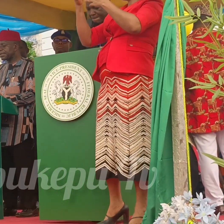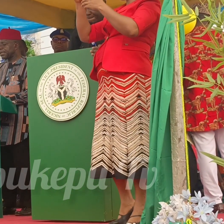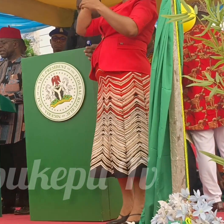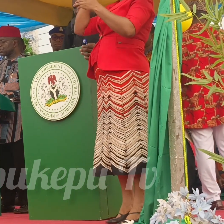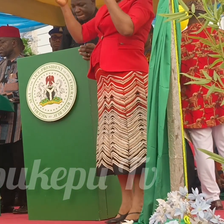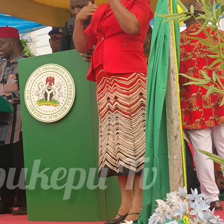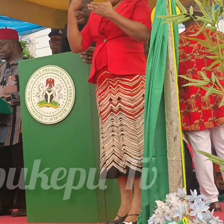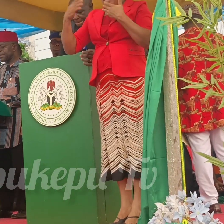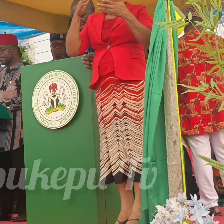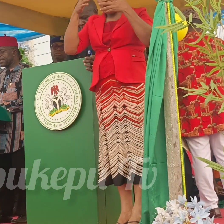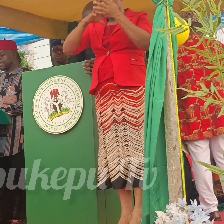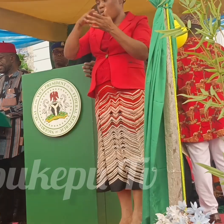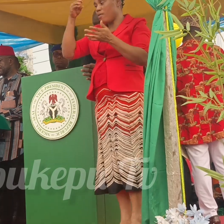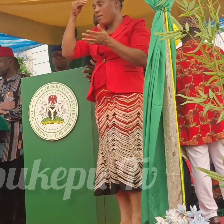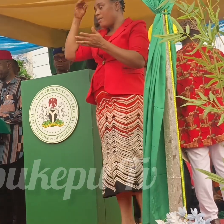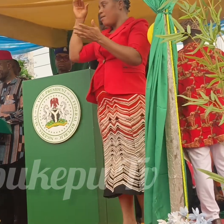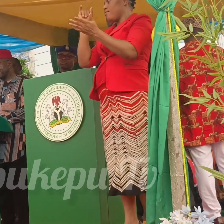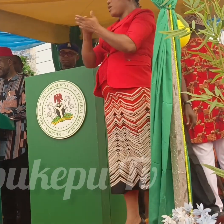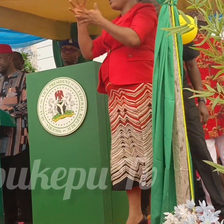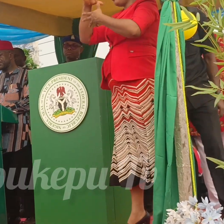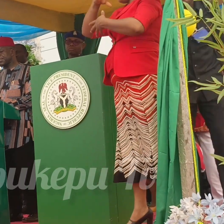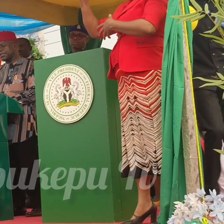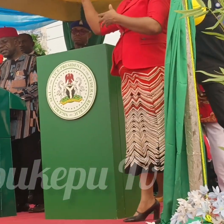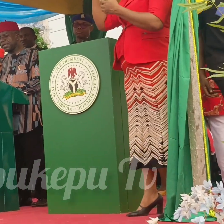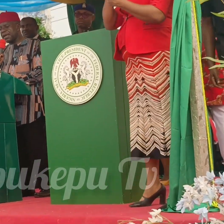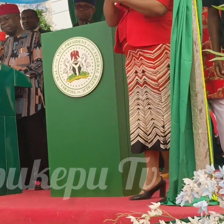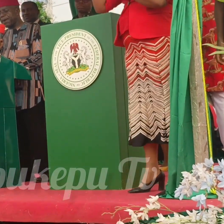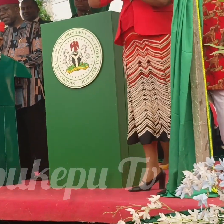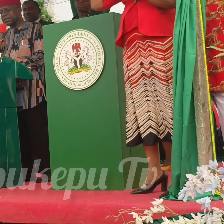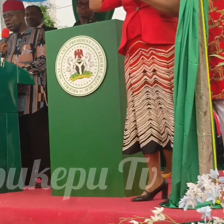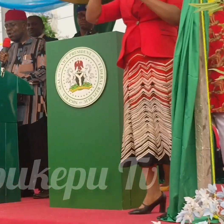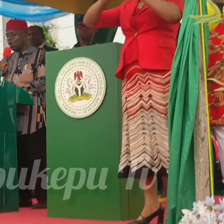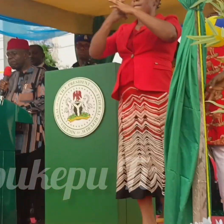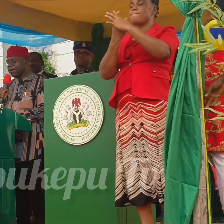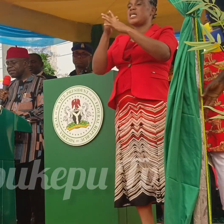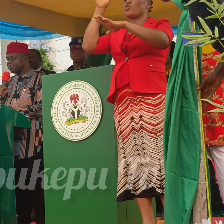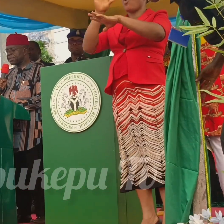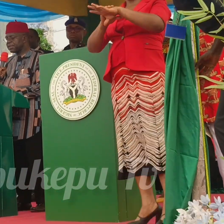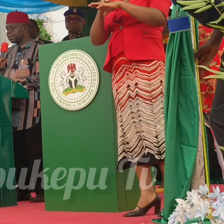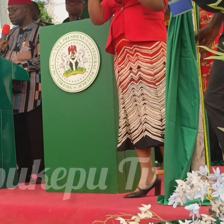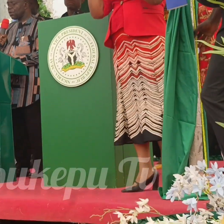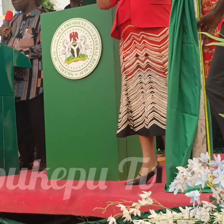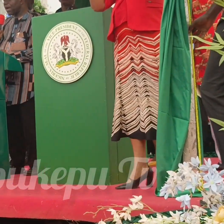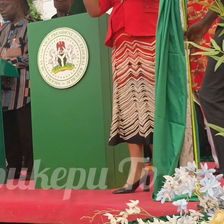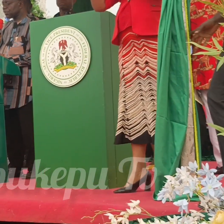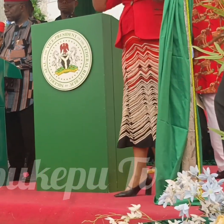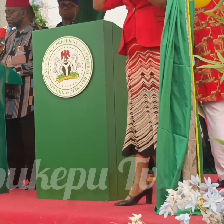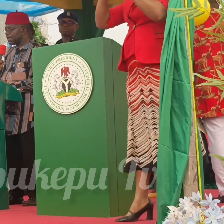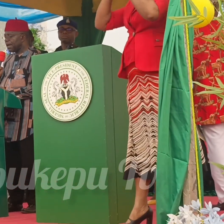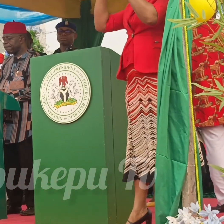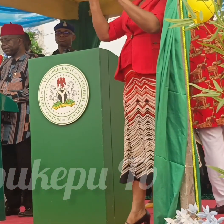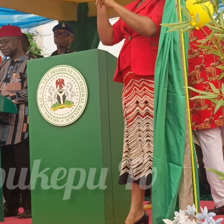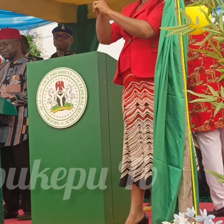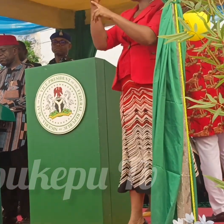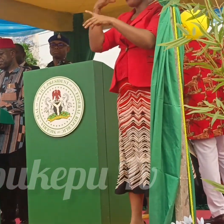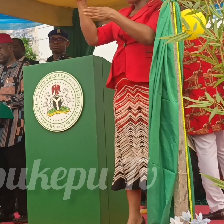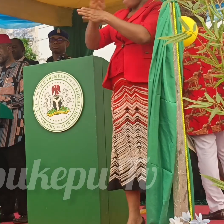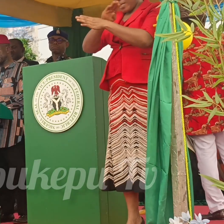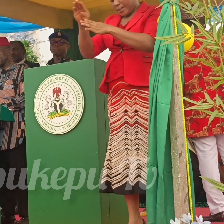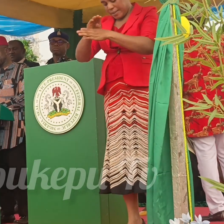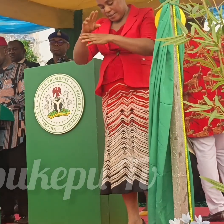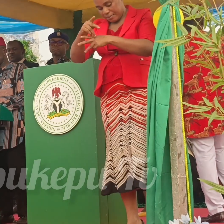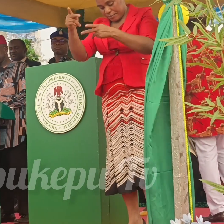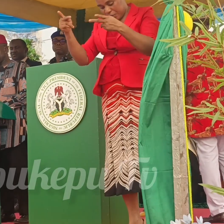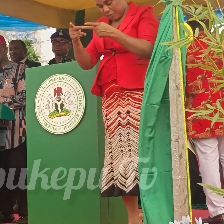glad to learn that the company has recently embarked on mass metering of households and business